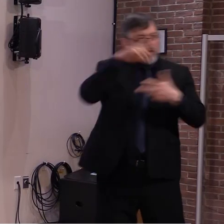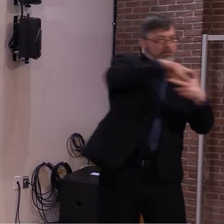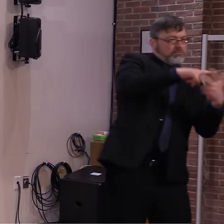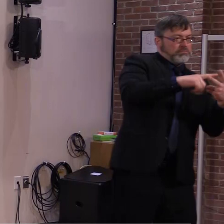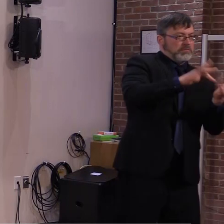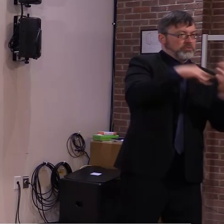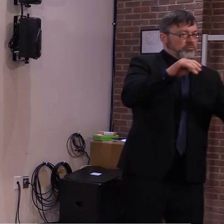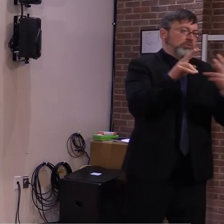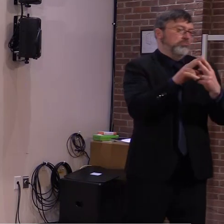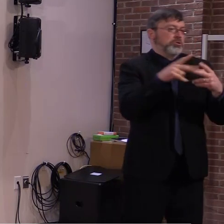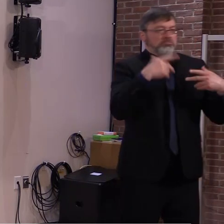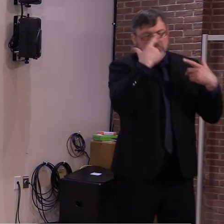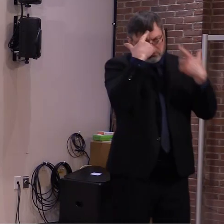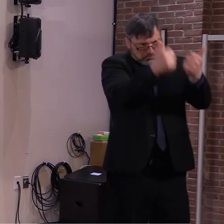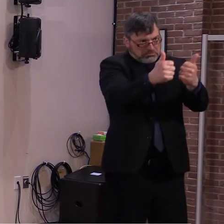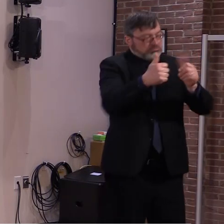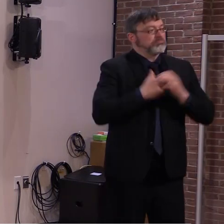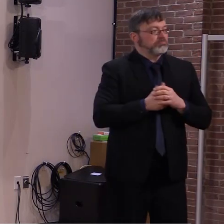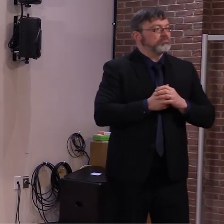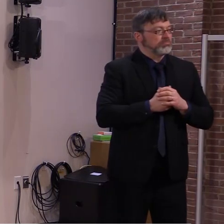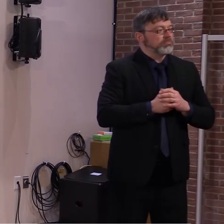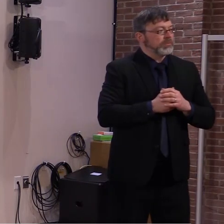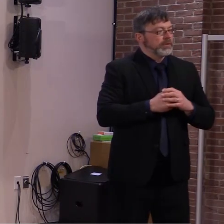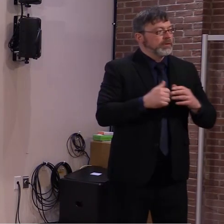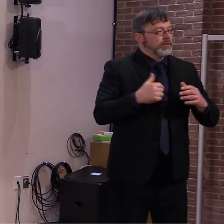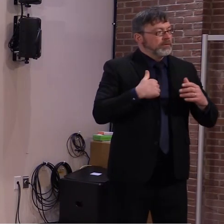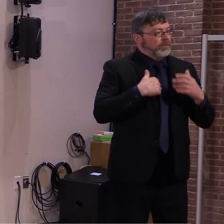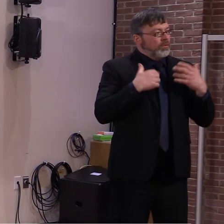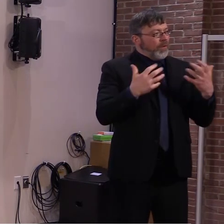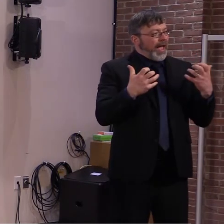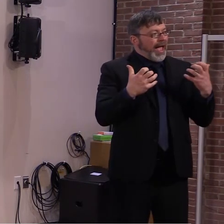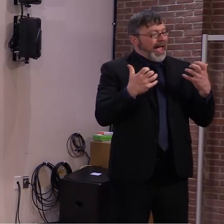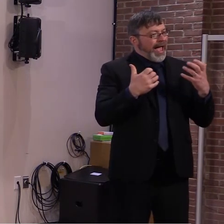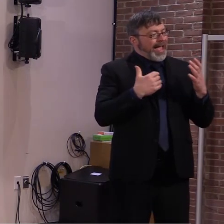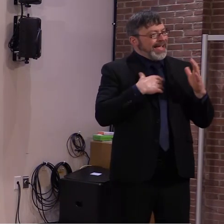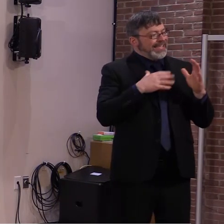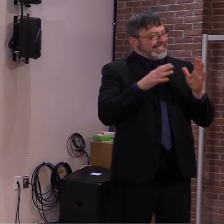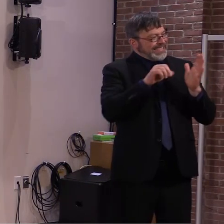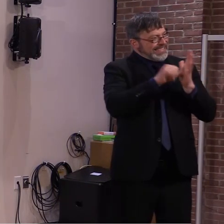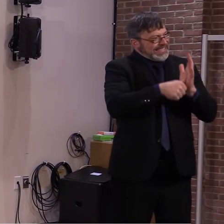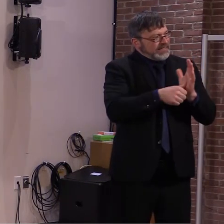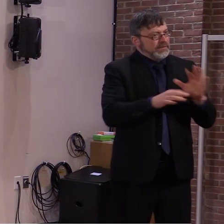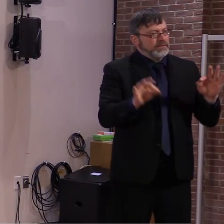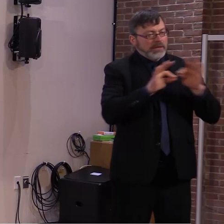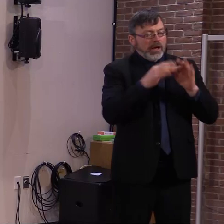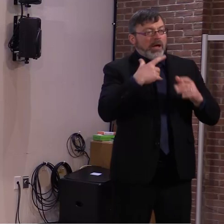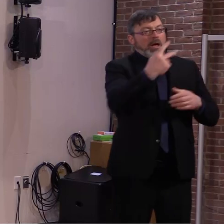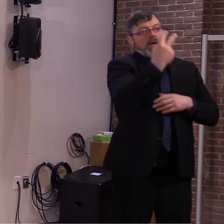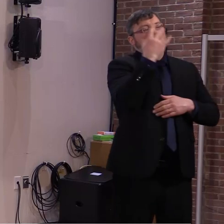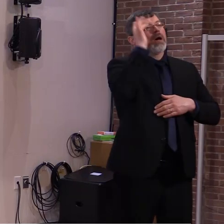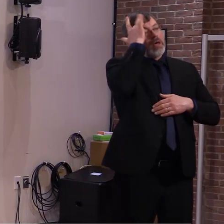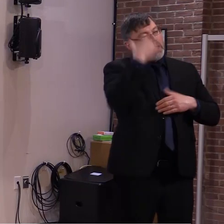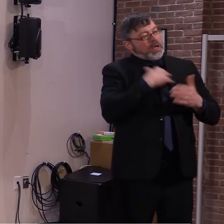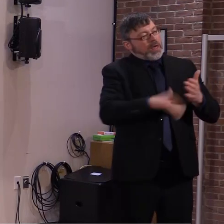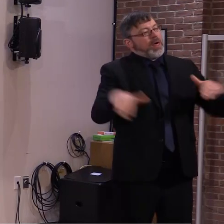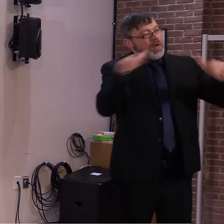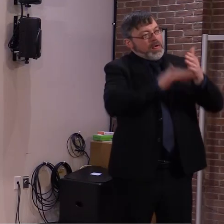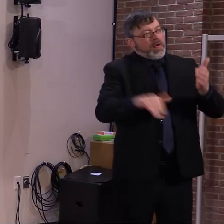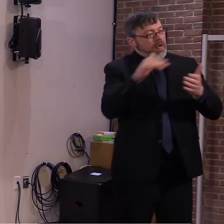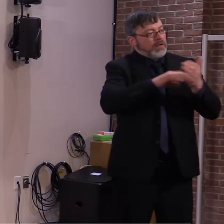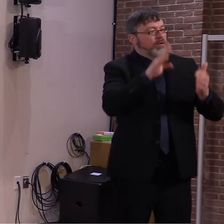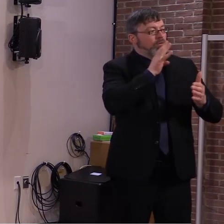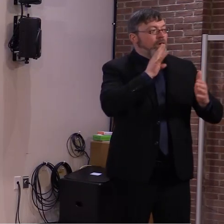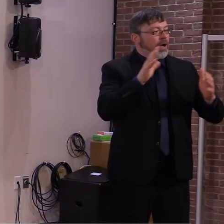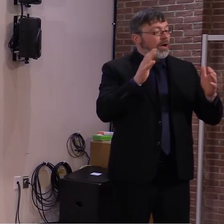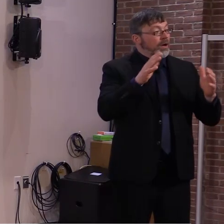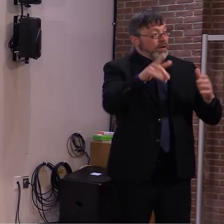healthvermont.gov/myvaccine. Again, I've said this repeatedly, but I just want to make sure that everybody hears this. Please cancel your appointment in the